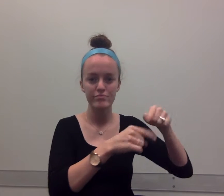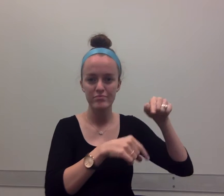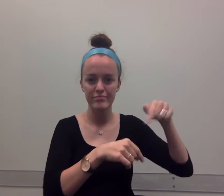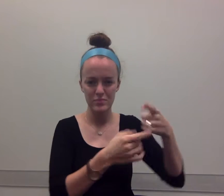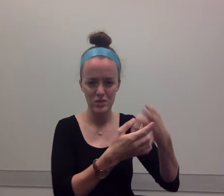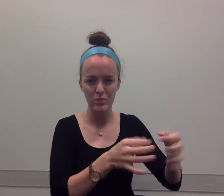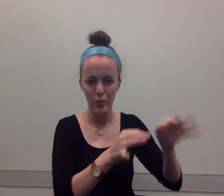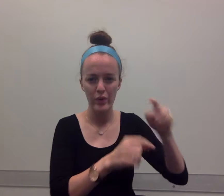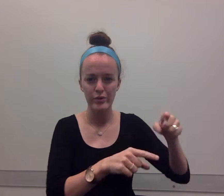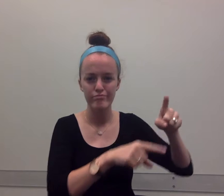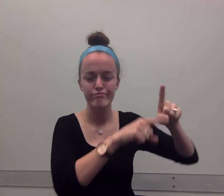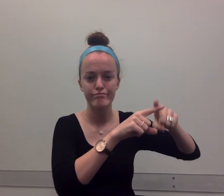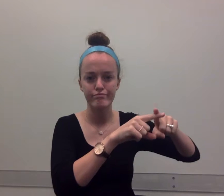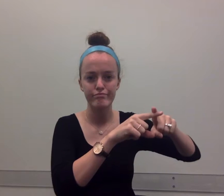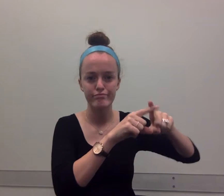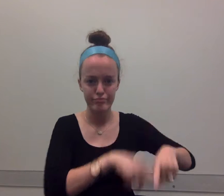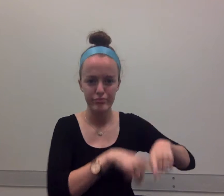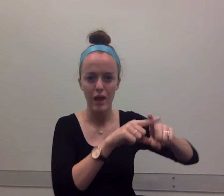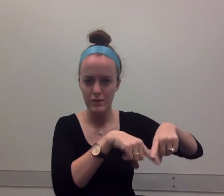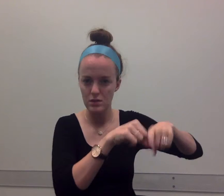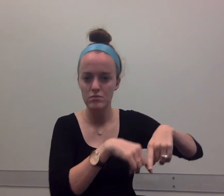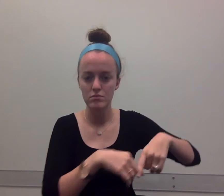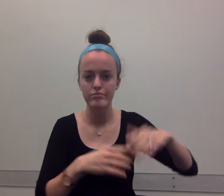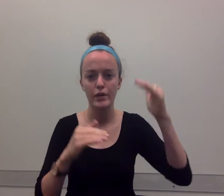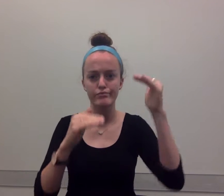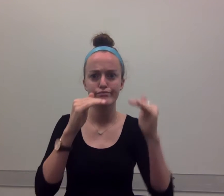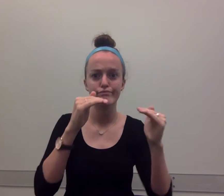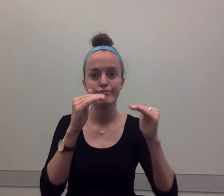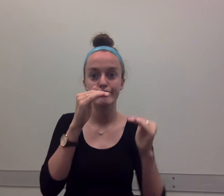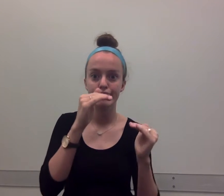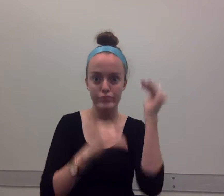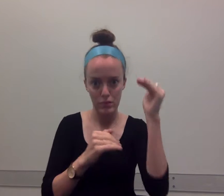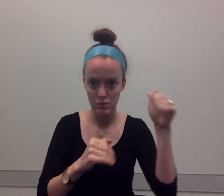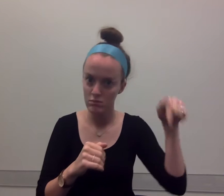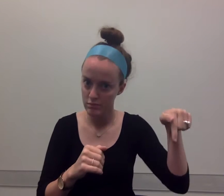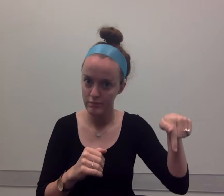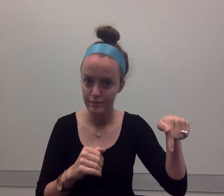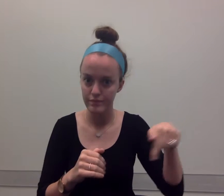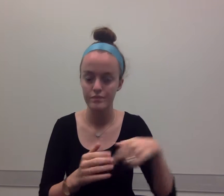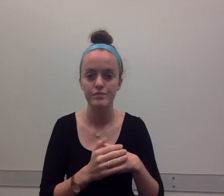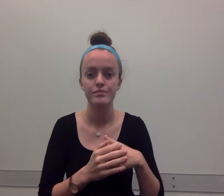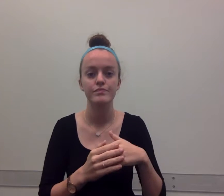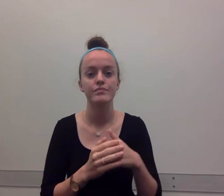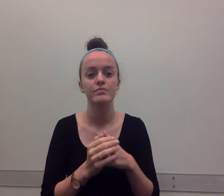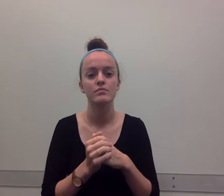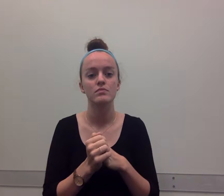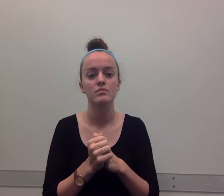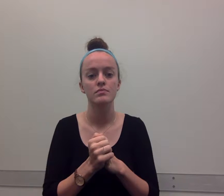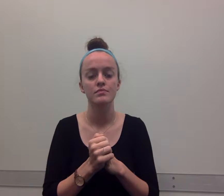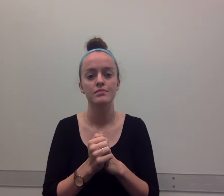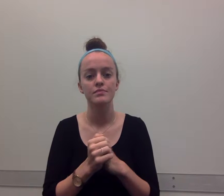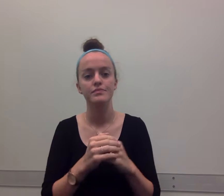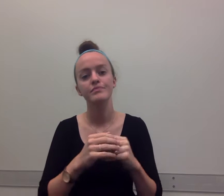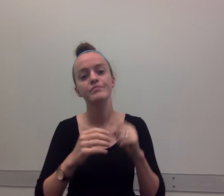work, because it was through your jobs that you were going to make connections, through your jobs you were going to get experience, and through